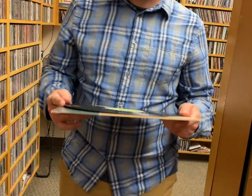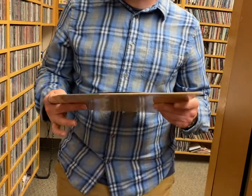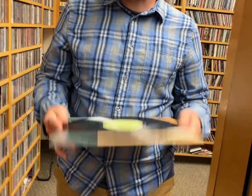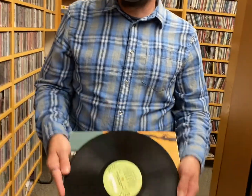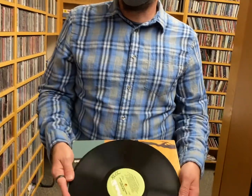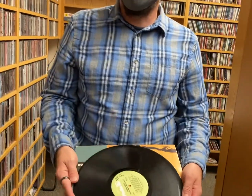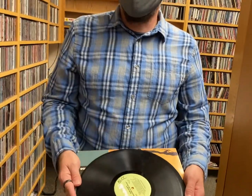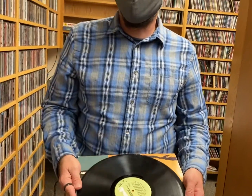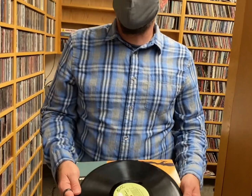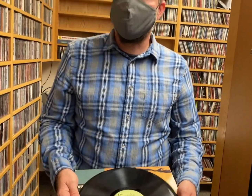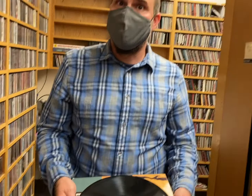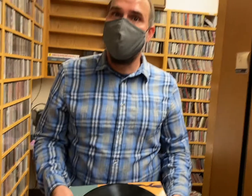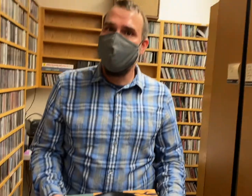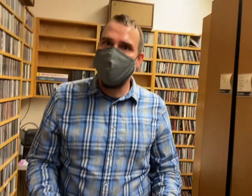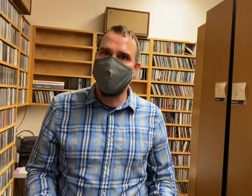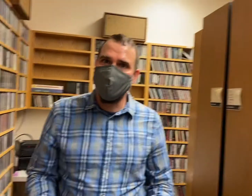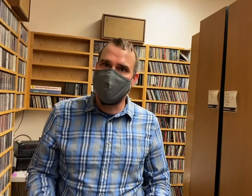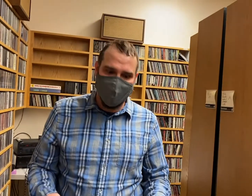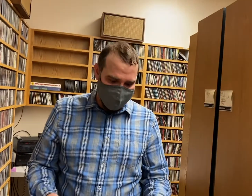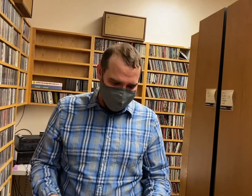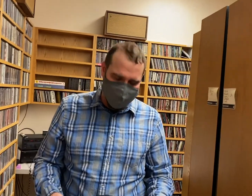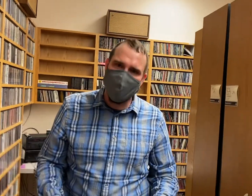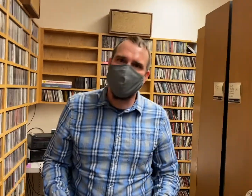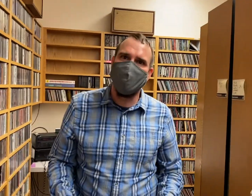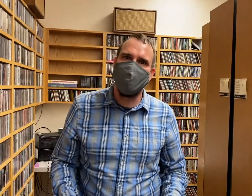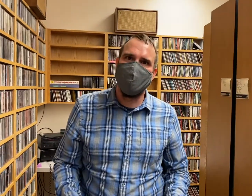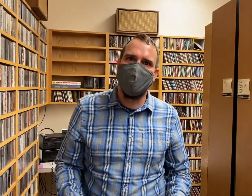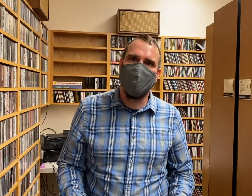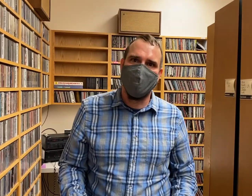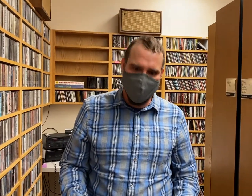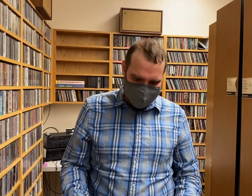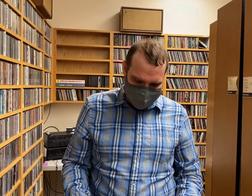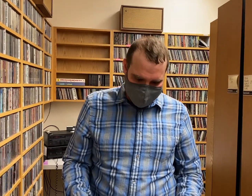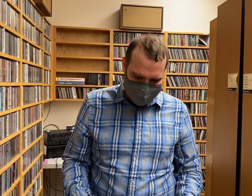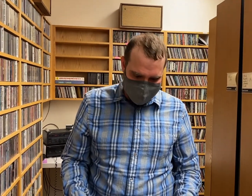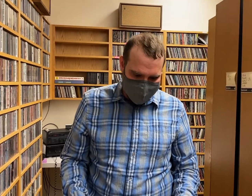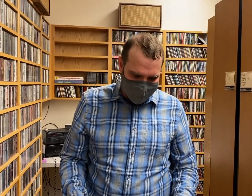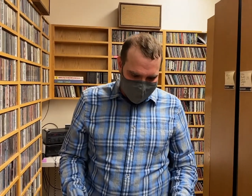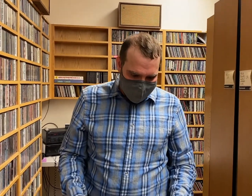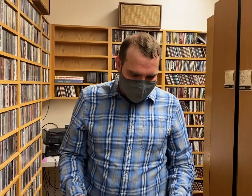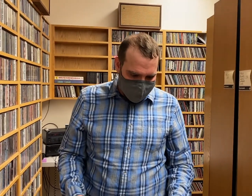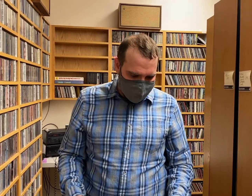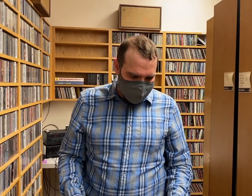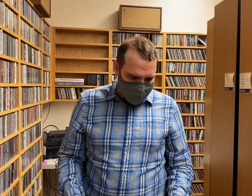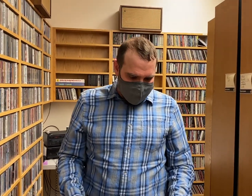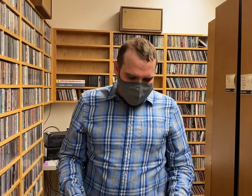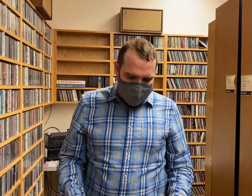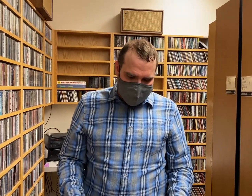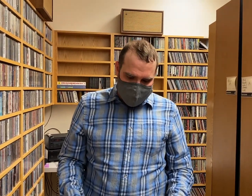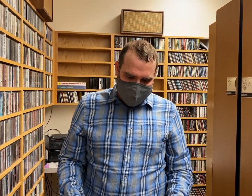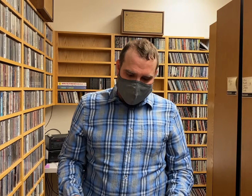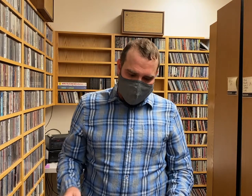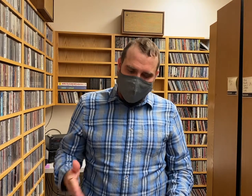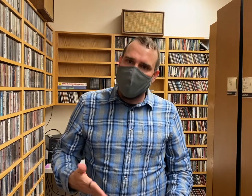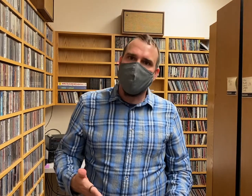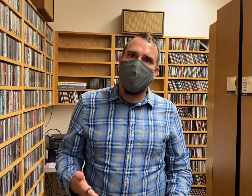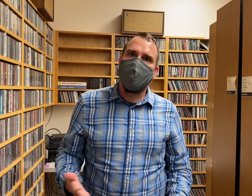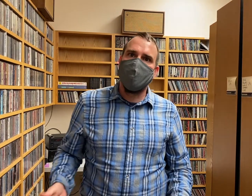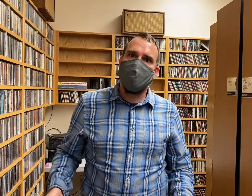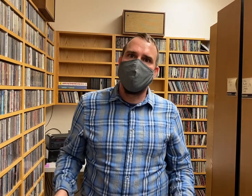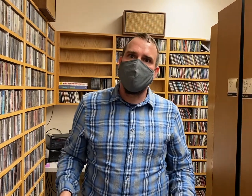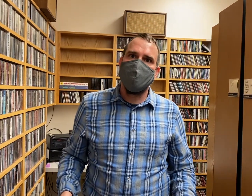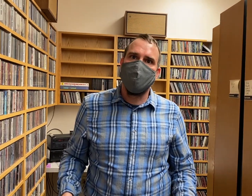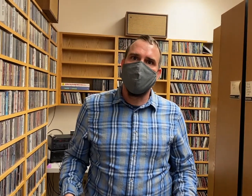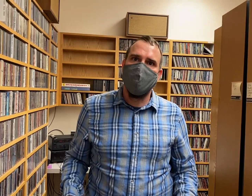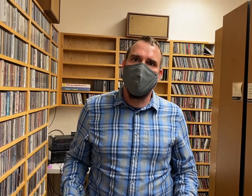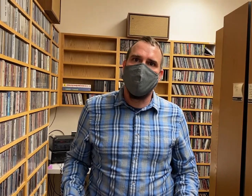purists will absolutely say so. You're going to get different opinions depending on who you talk to. Yeah, we talk about analog